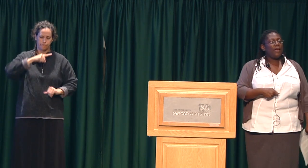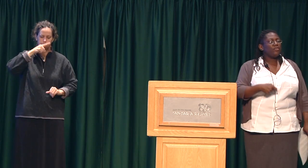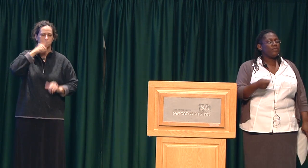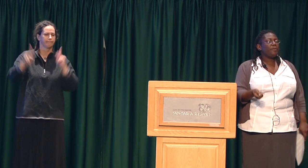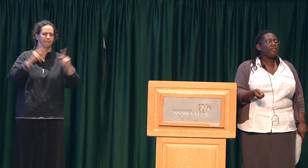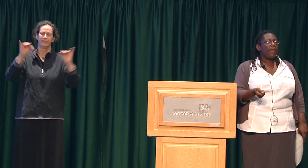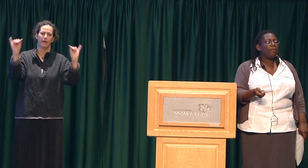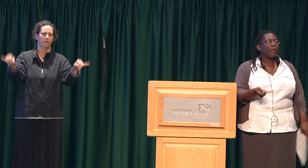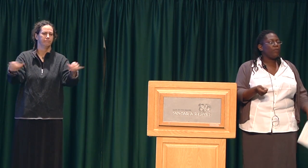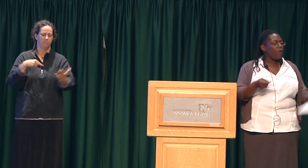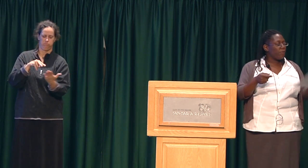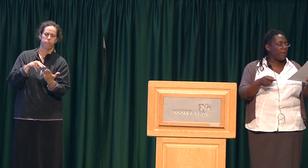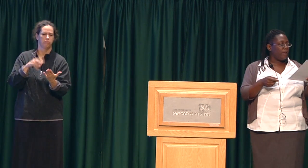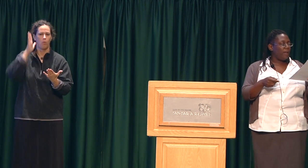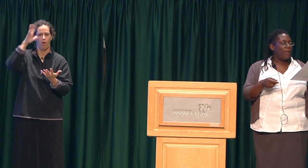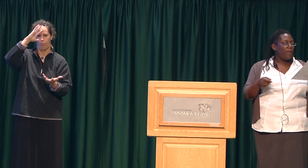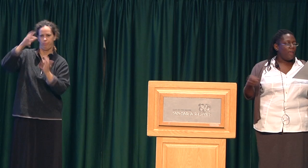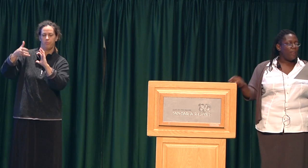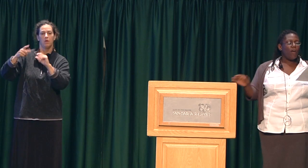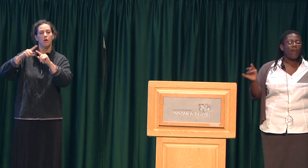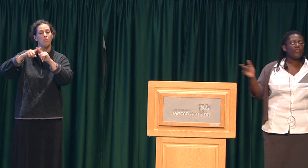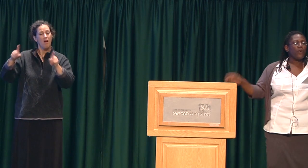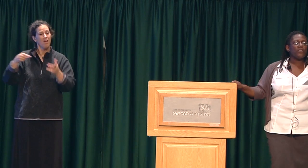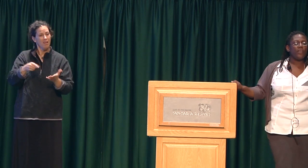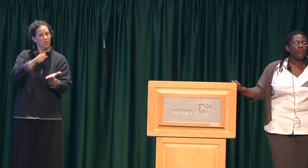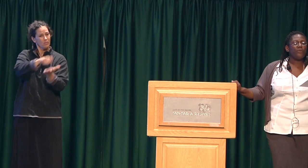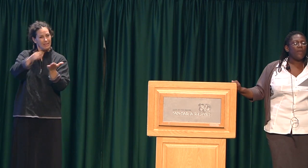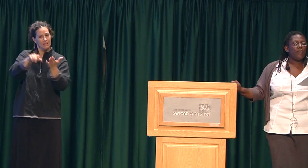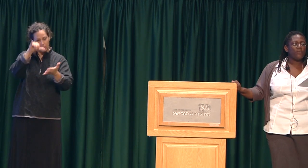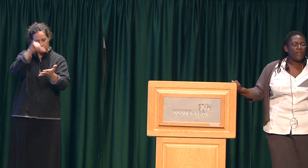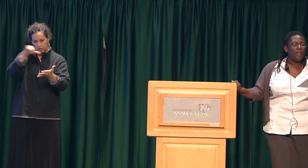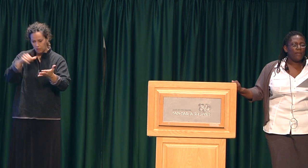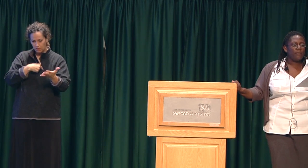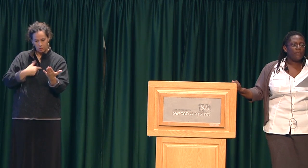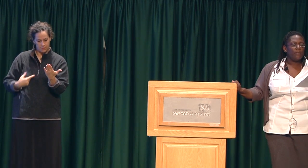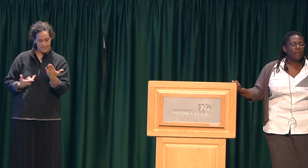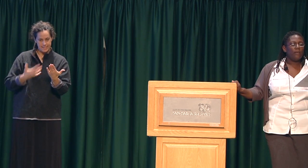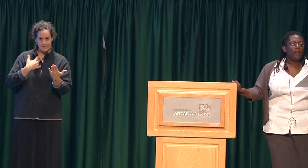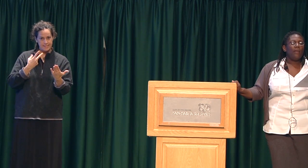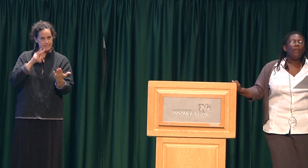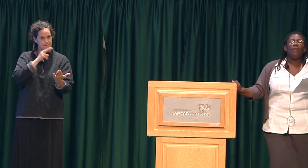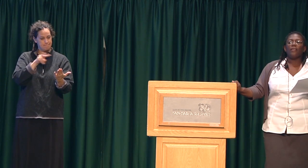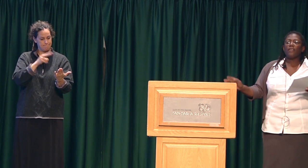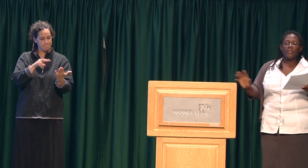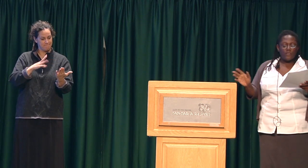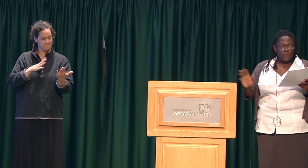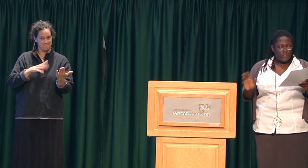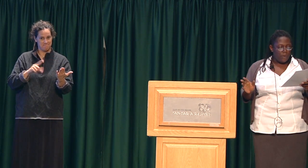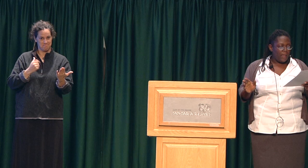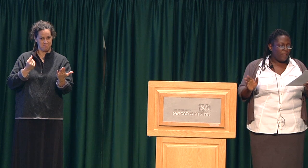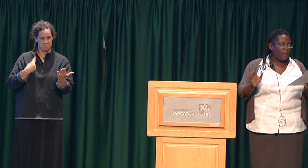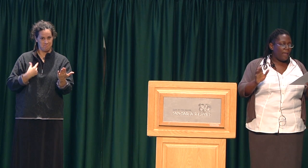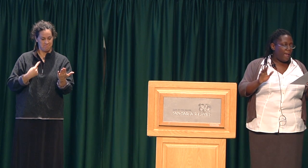suppose he hands you this piece of paper and you go to read it, and there are all these words on here you do not understand. Now, studies have